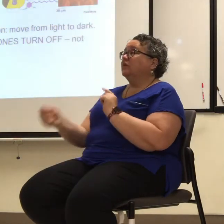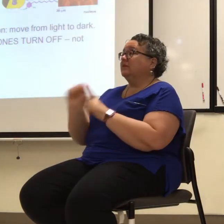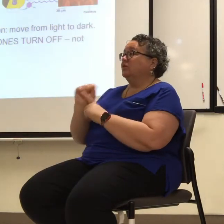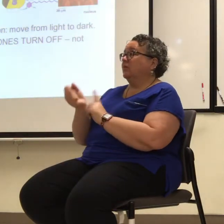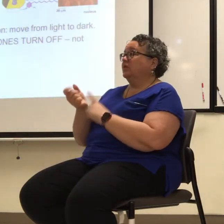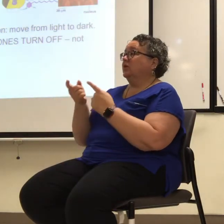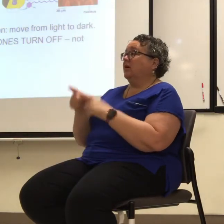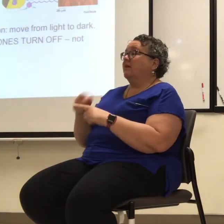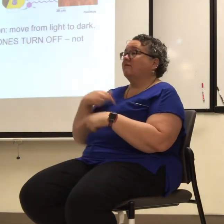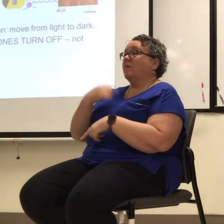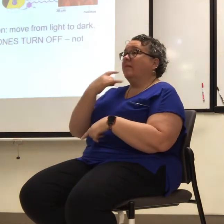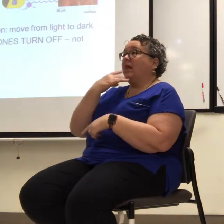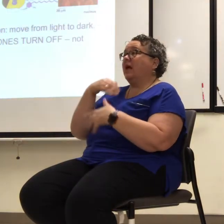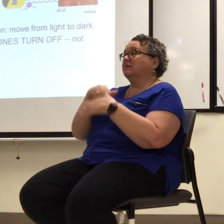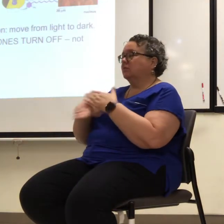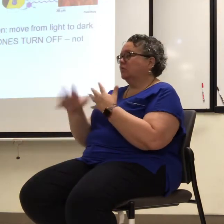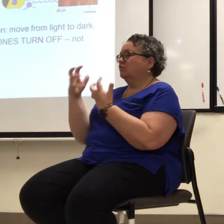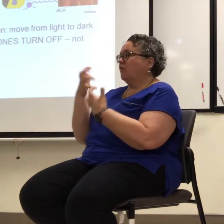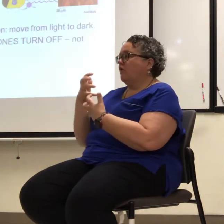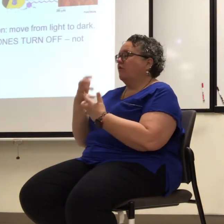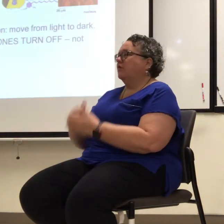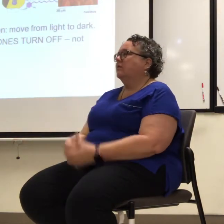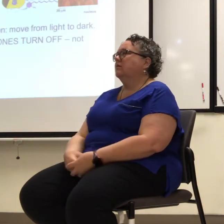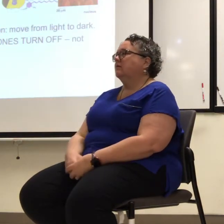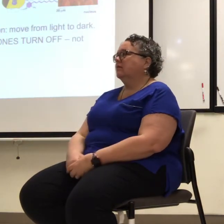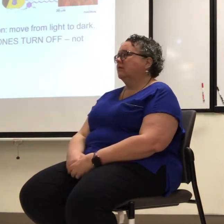from light to dark. Okay?